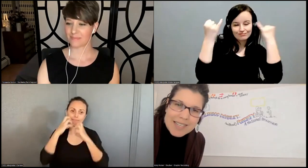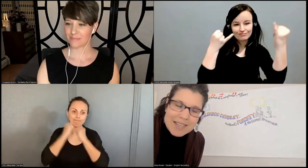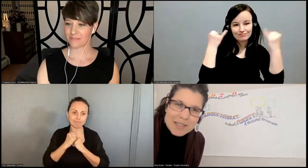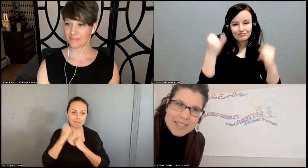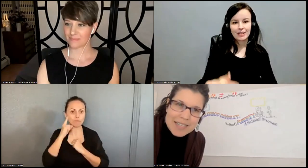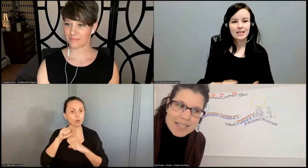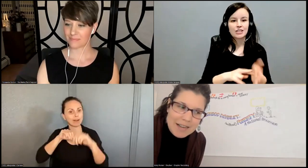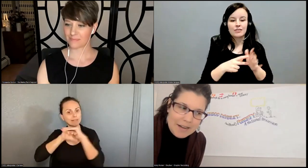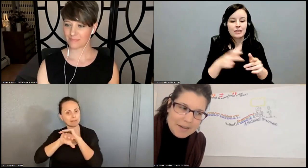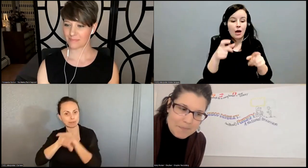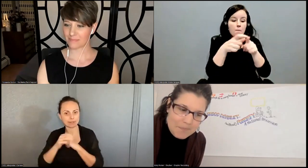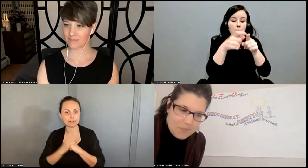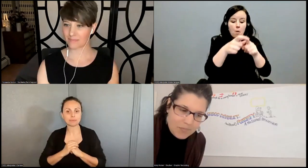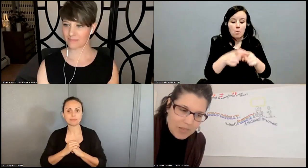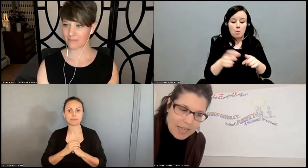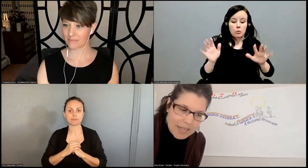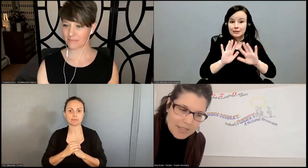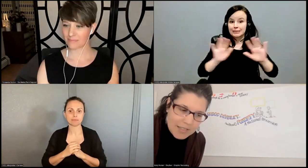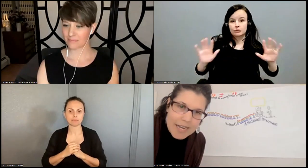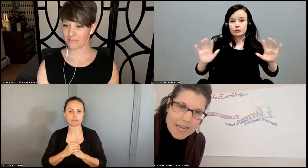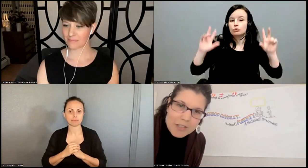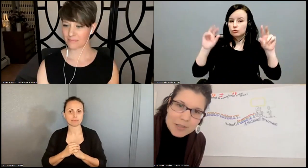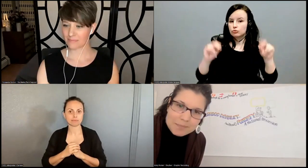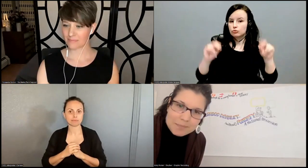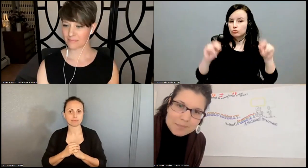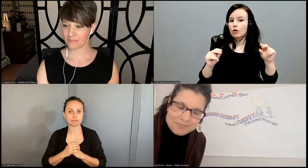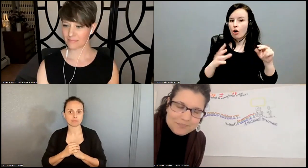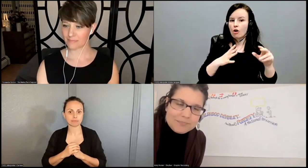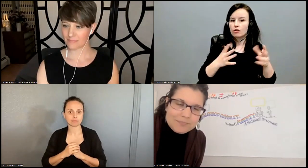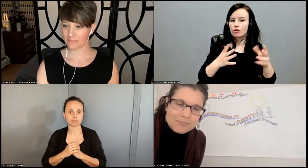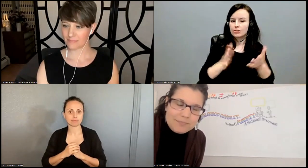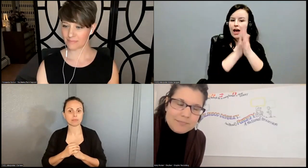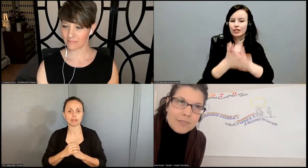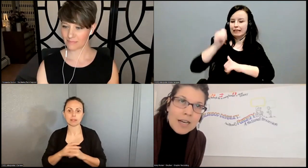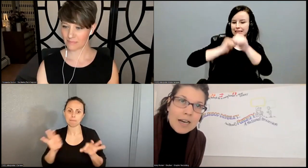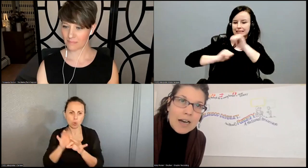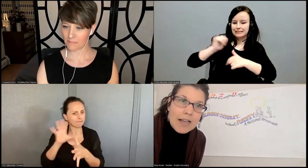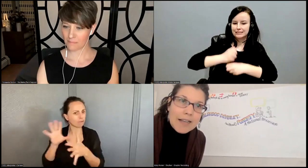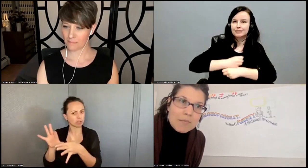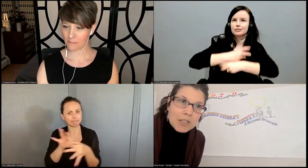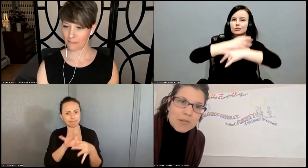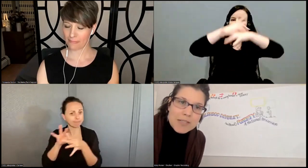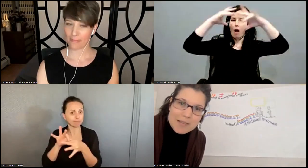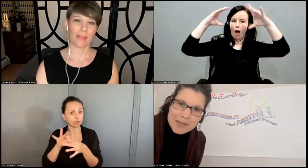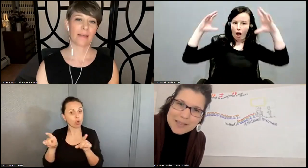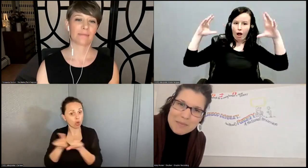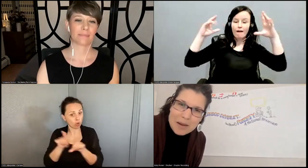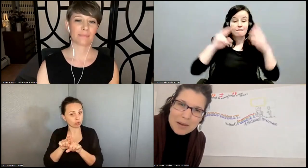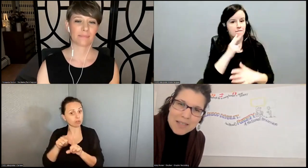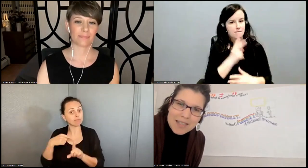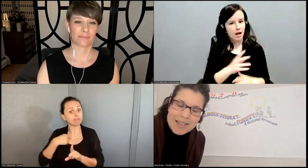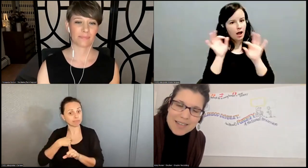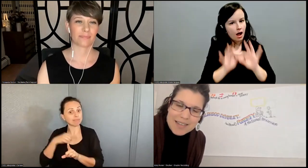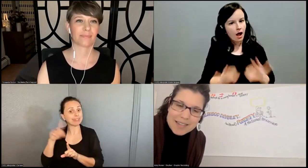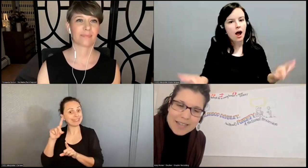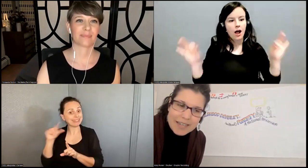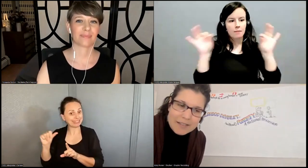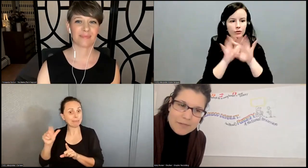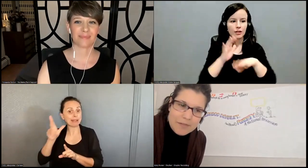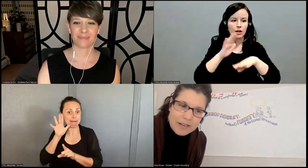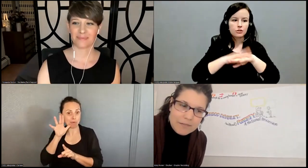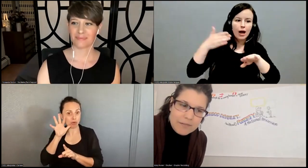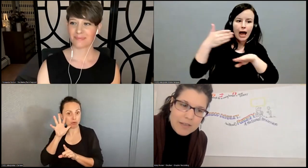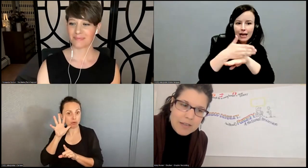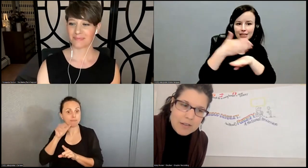of accessibility and connection. I am also a disability mom. I